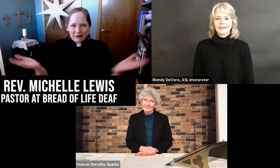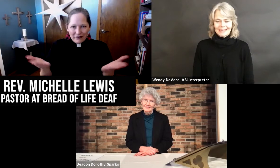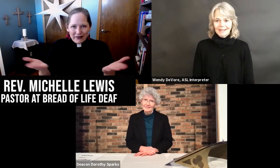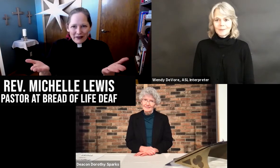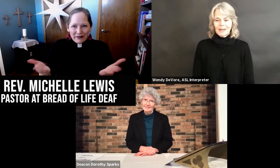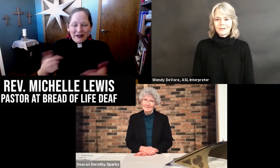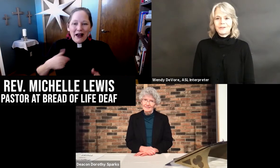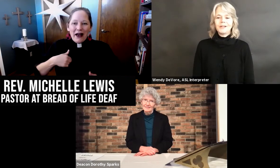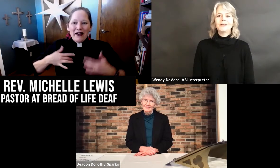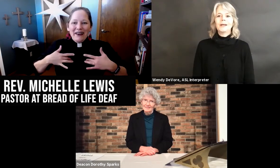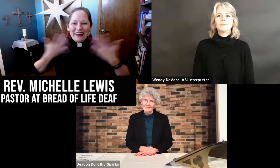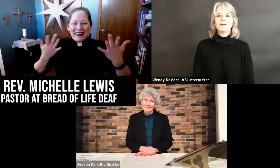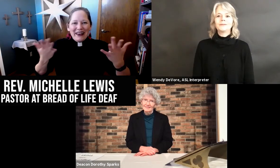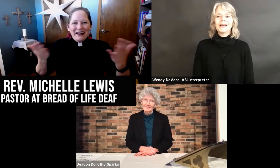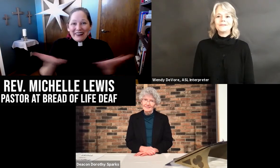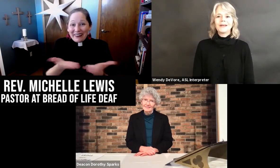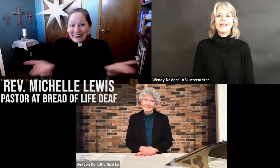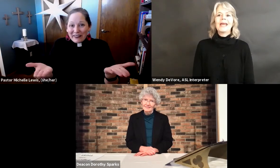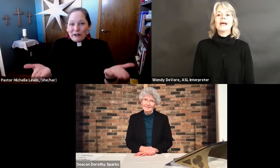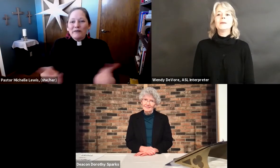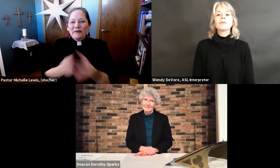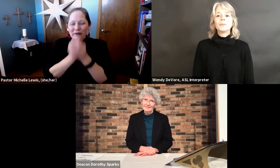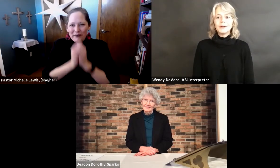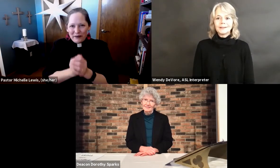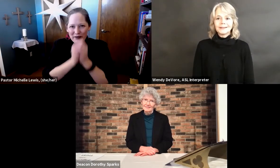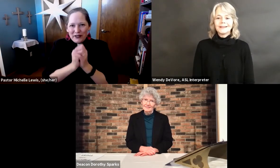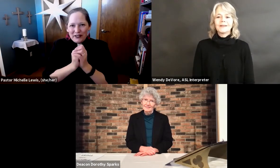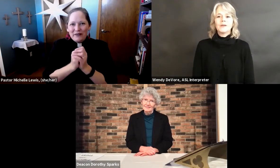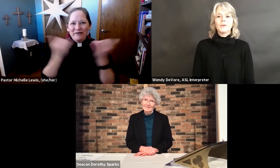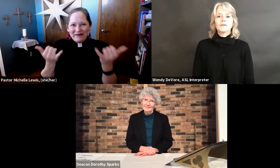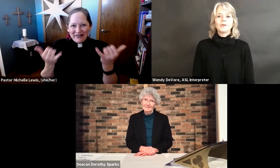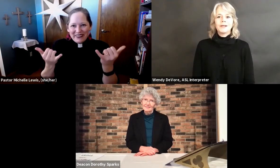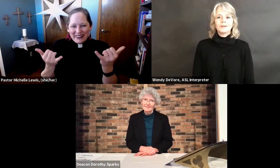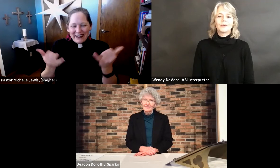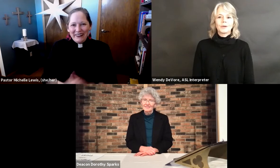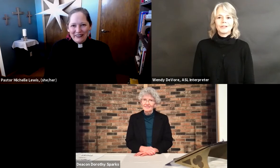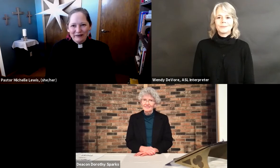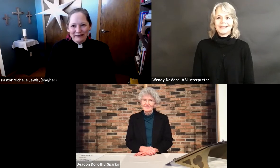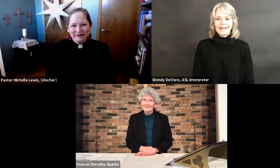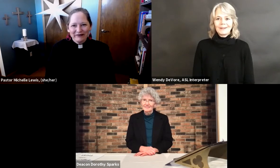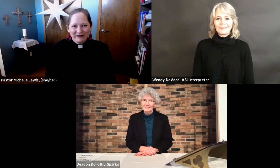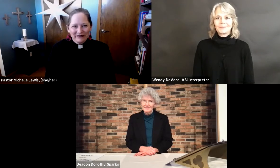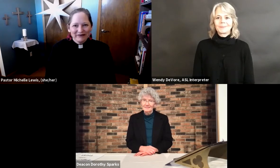and I am the pastor here at Bread of Life, and I am thrilled that you have joined us for worship today.